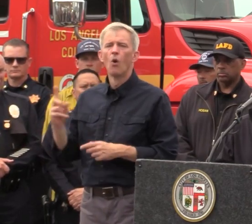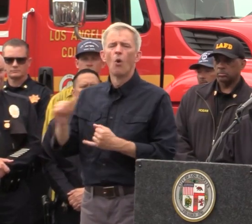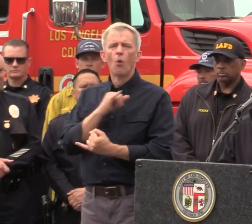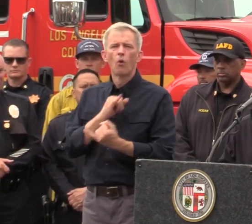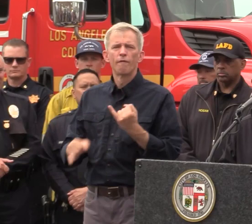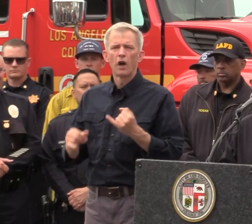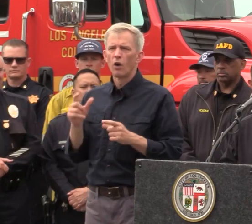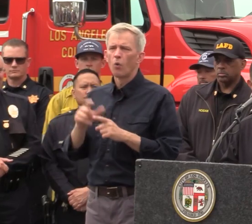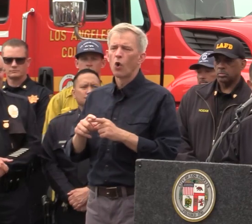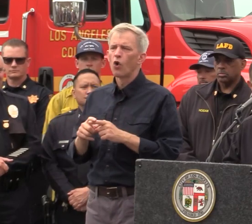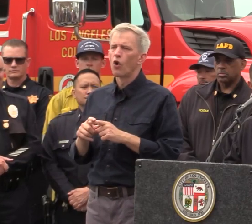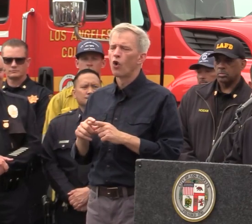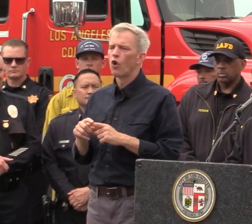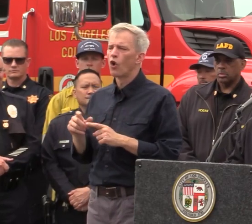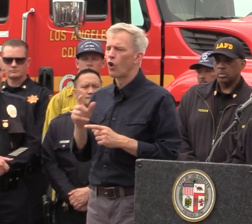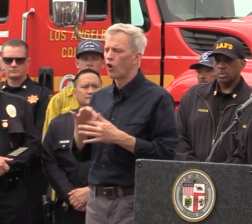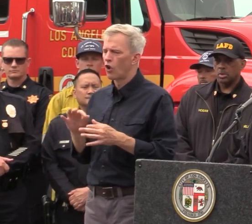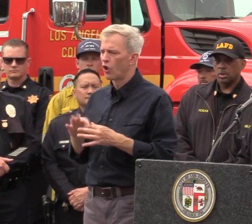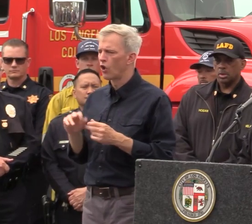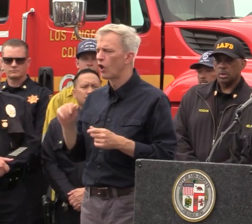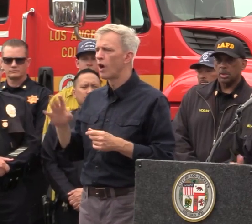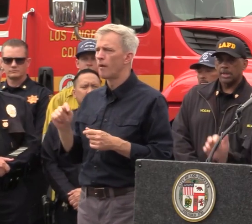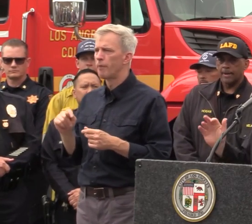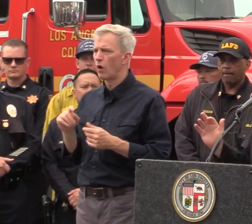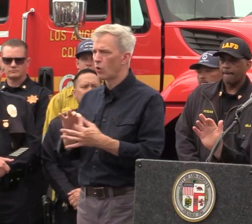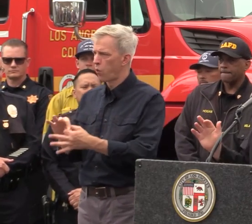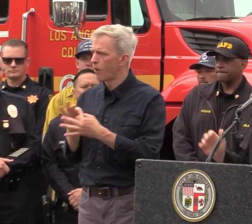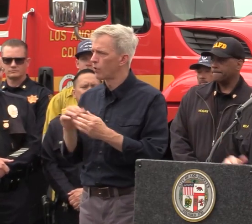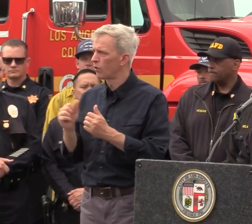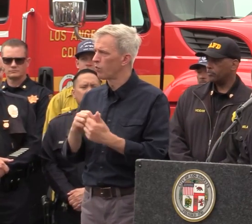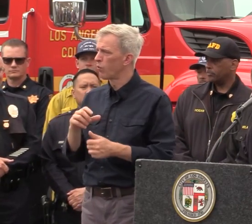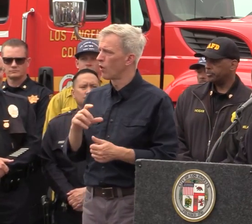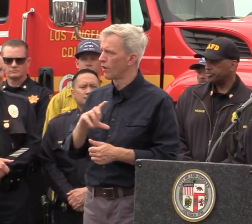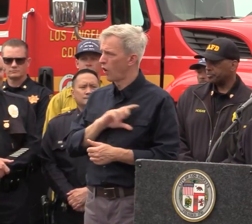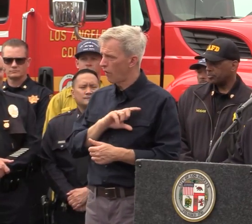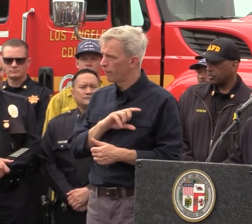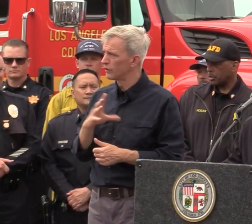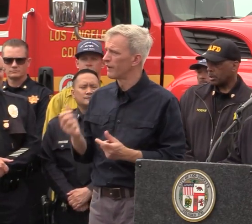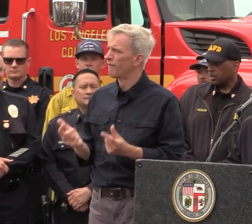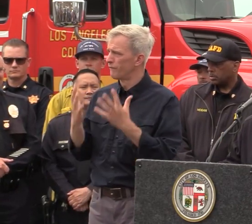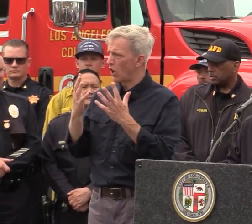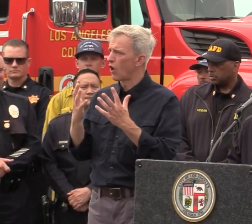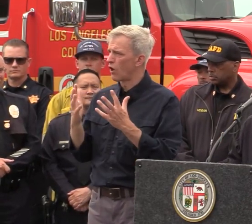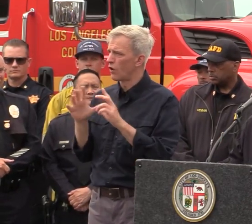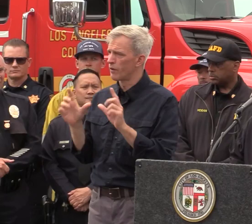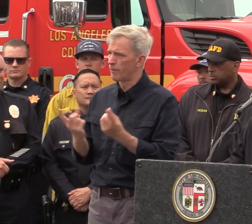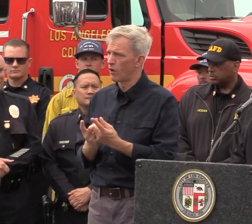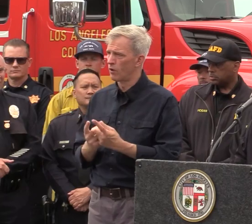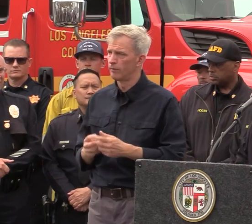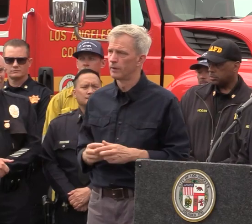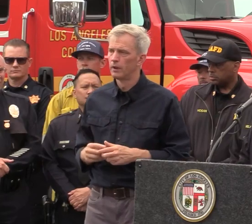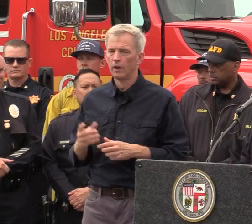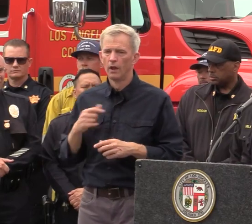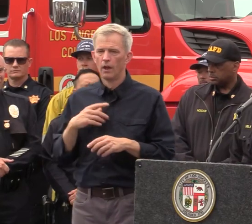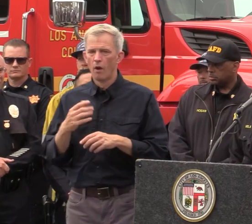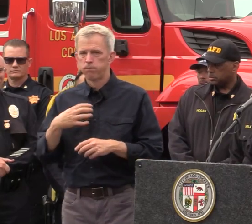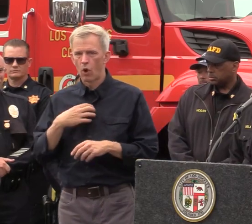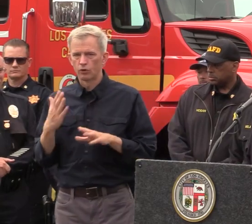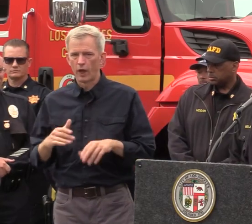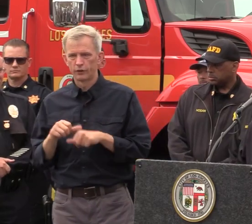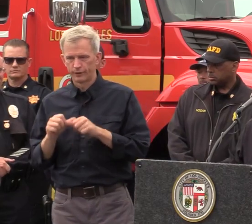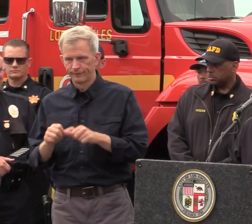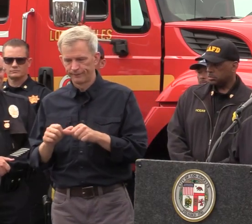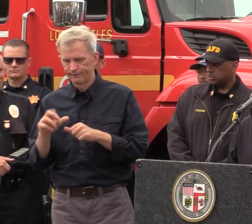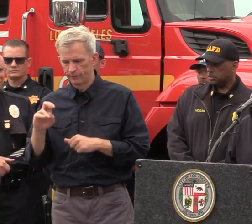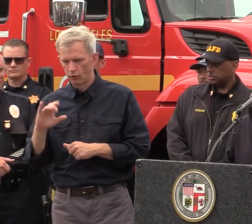about cooperation with law enforcement and with our fire department personnel. We have been